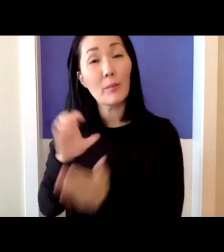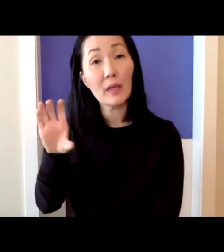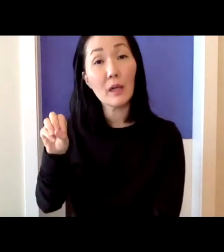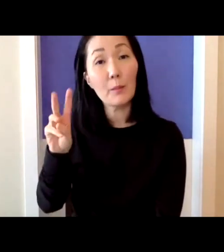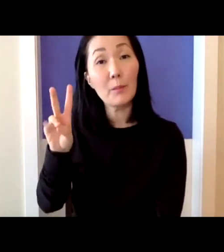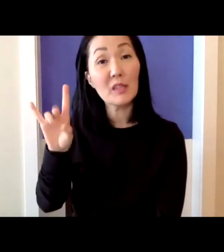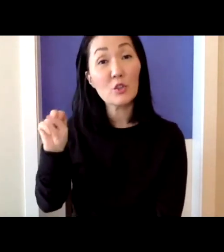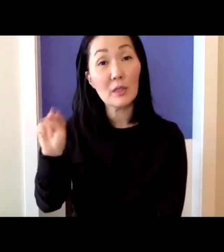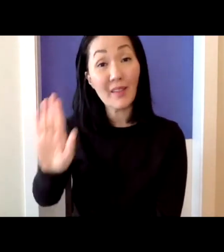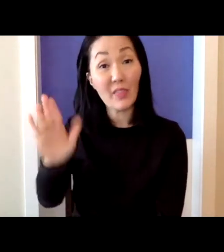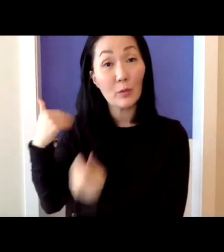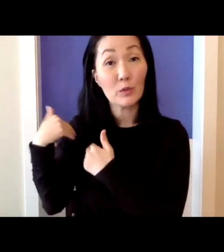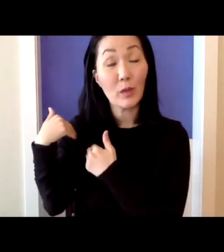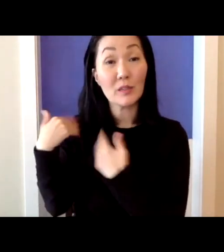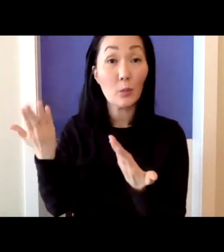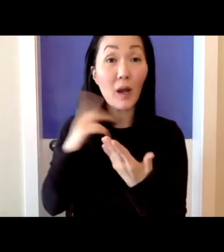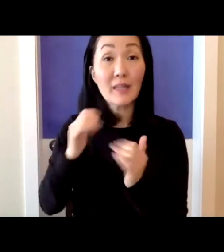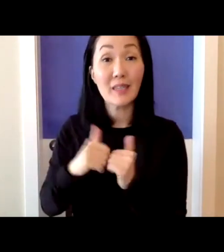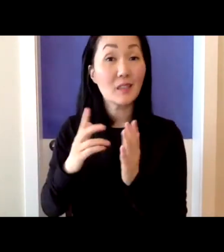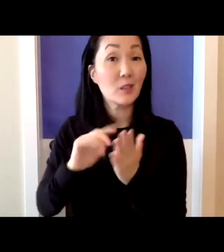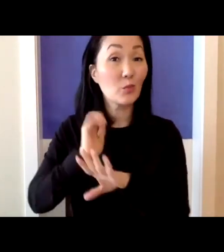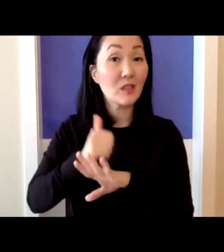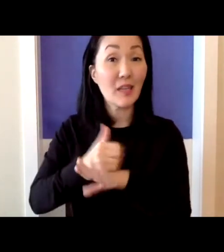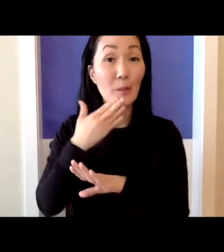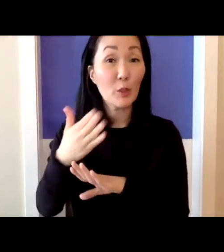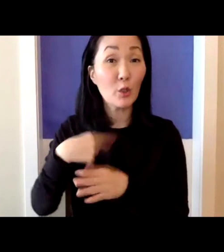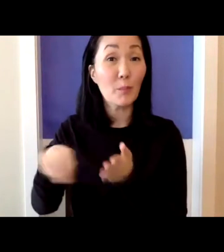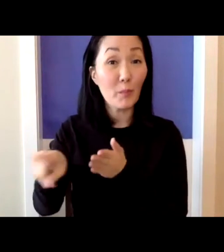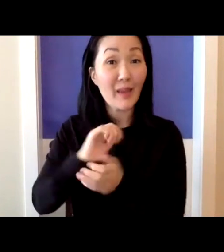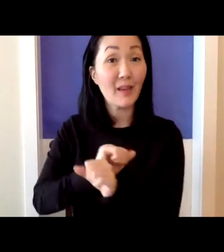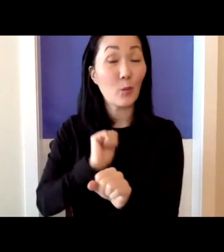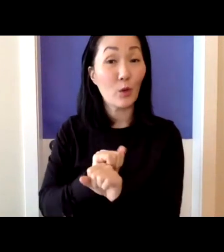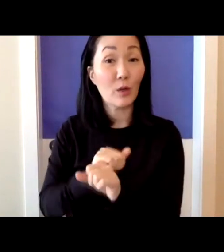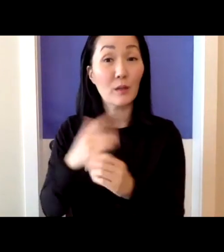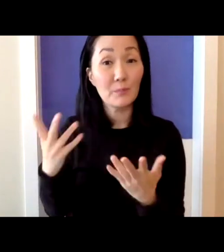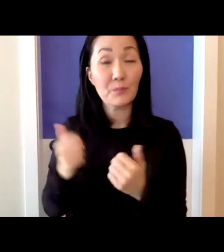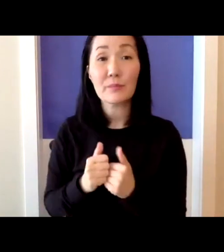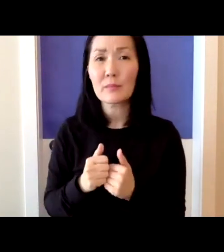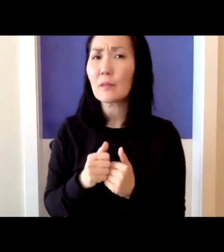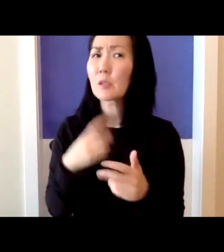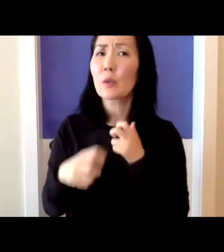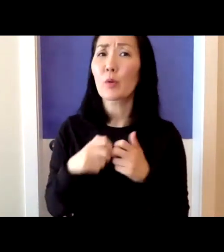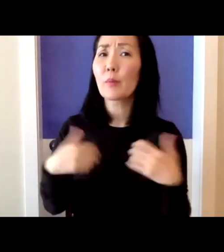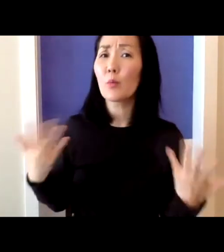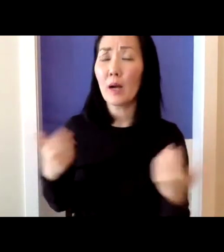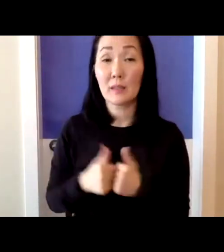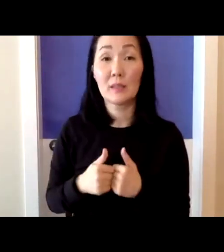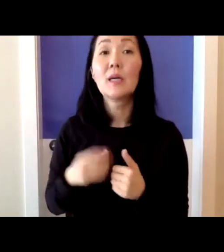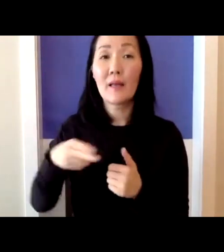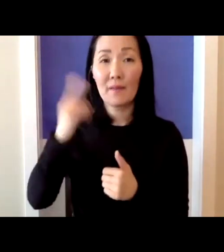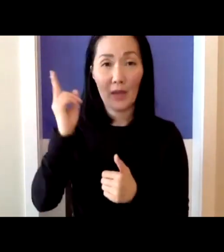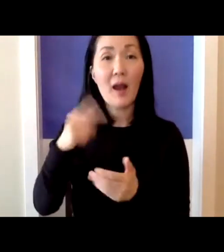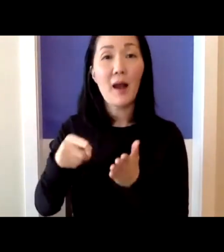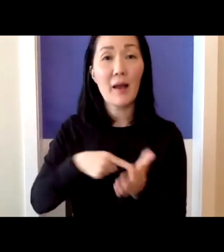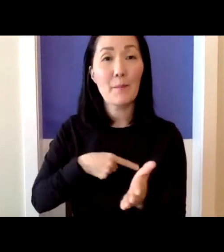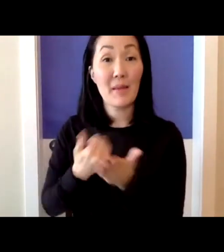is to create lots of good high paying jobs. Mission accomplished, right? So what's the problem? These ultra high paying jobs are, you know,